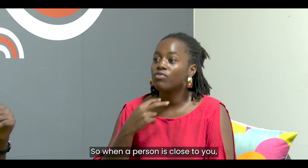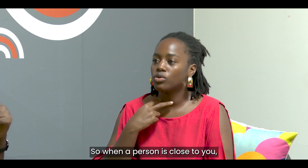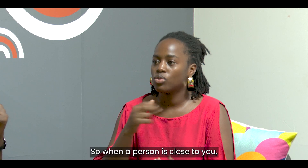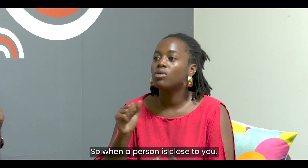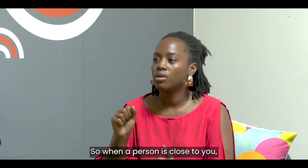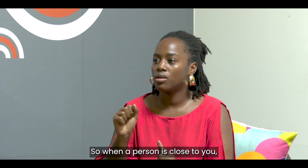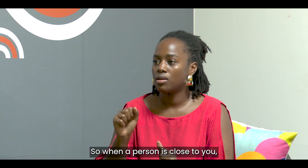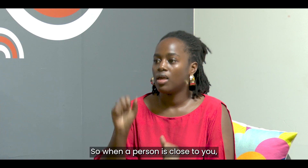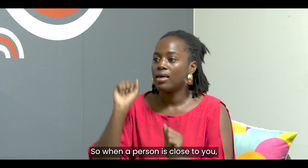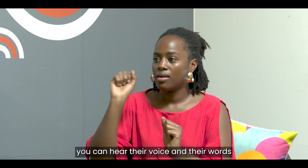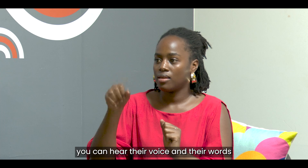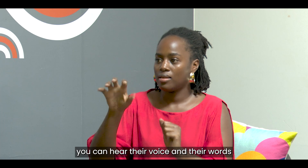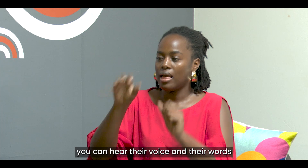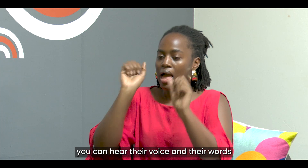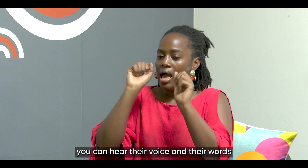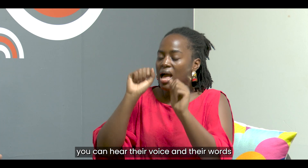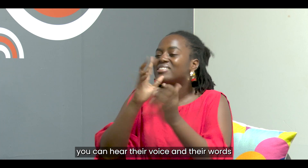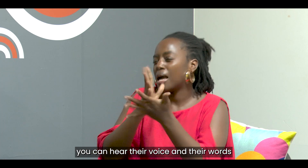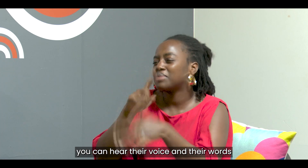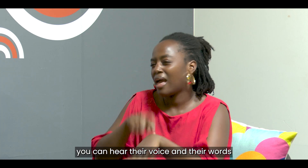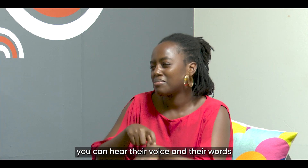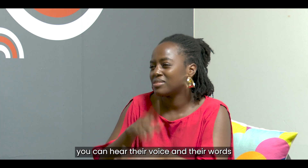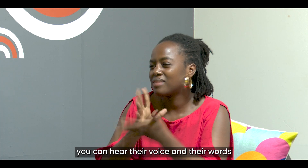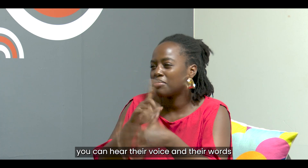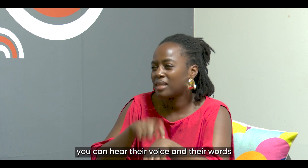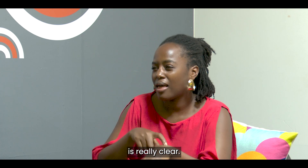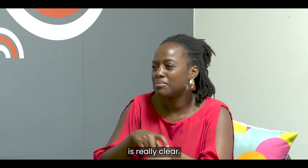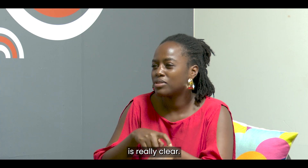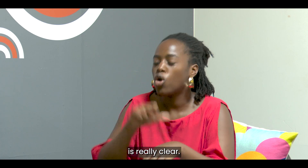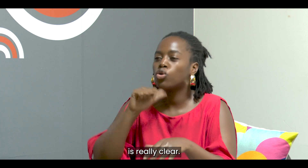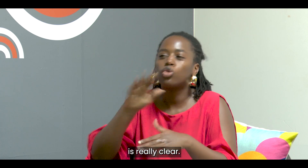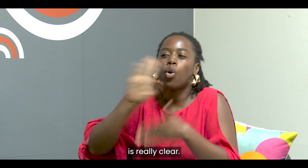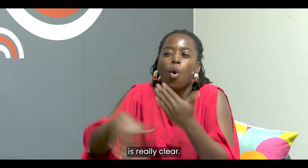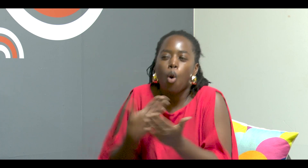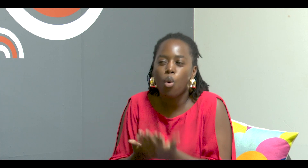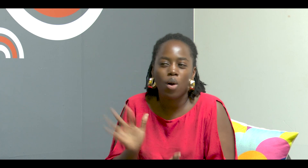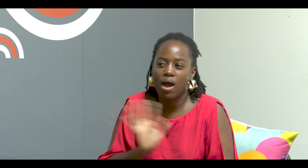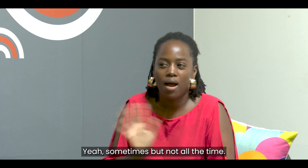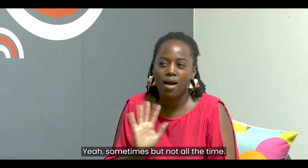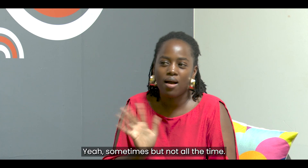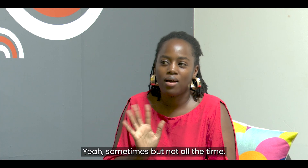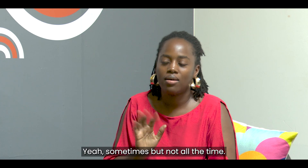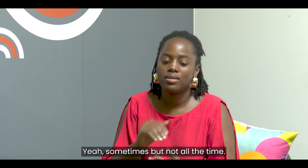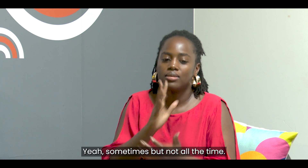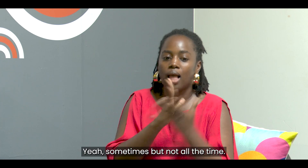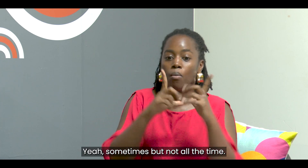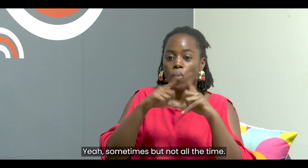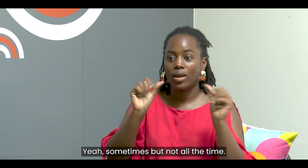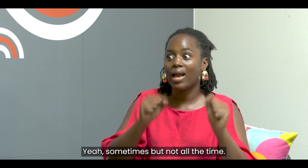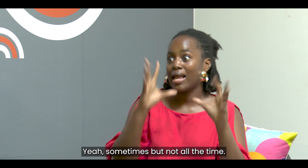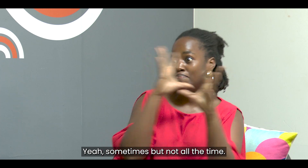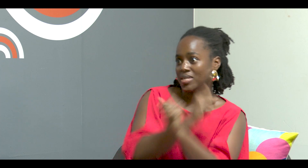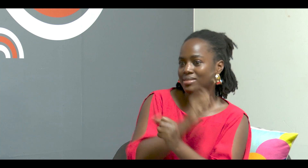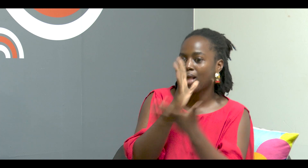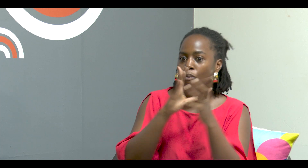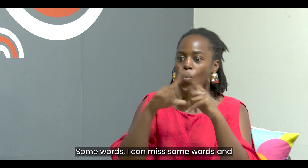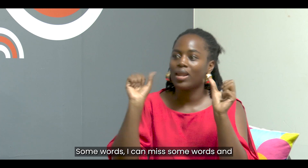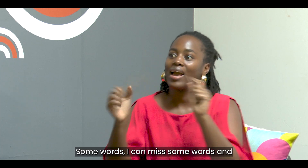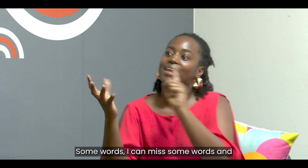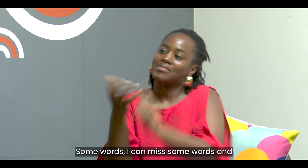person is close to you, you can hear their voice, and the words is very clear. Yeah, sometimes, but not all the time. Some words, I can miss